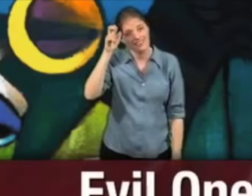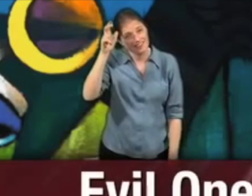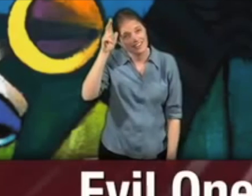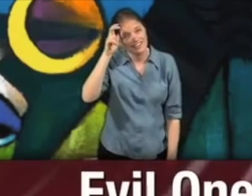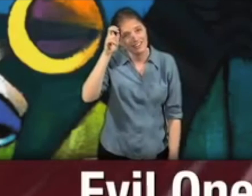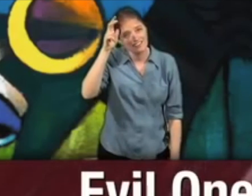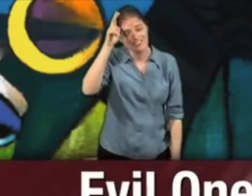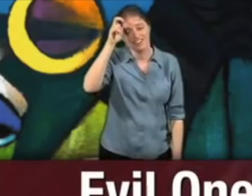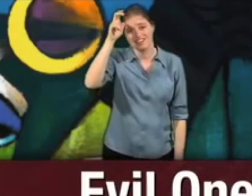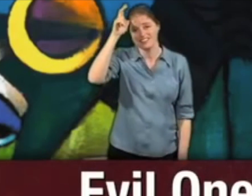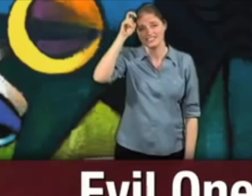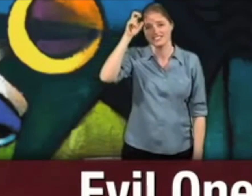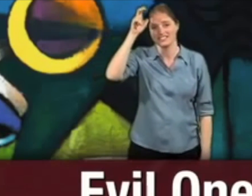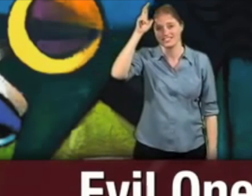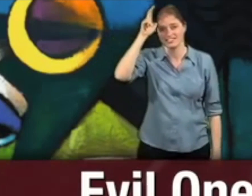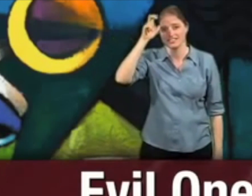evil one.